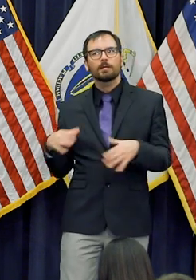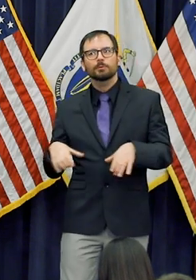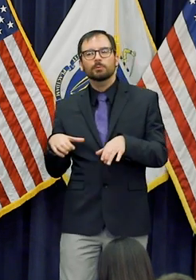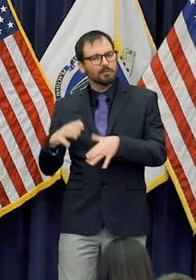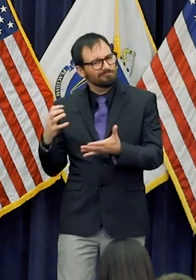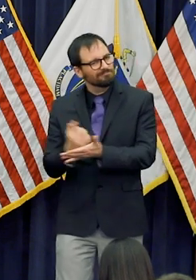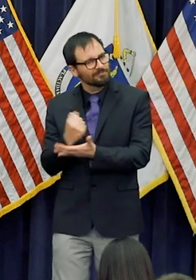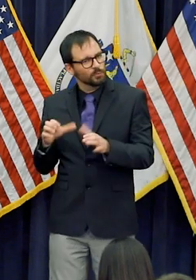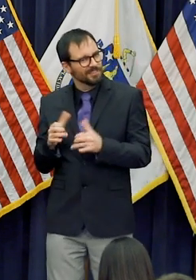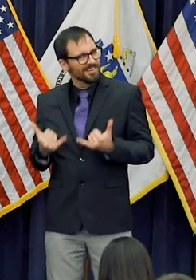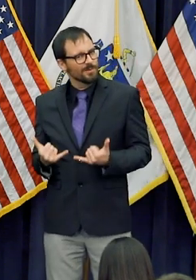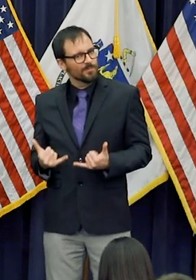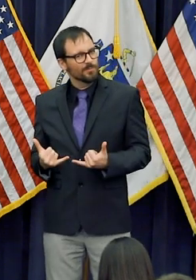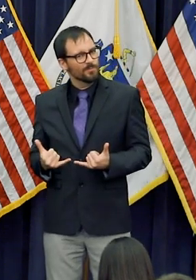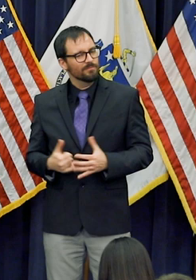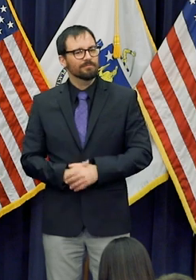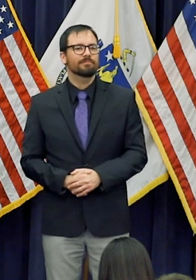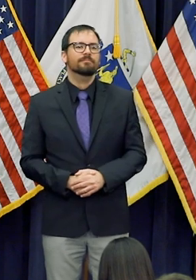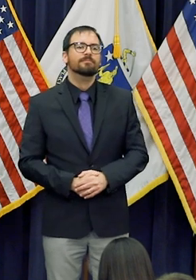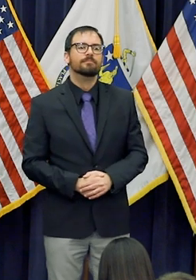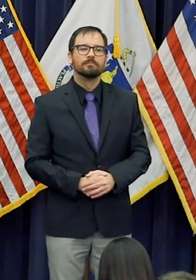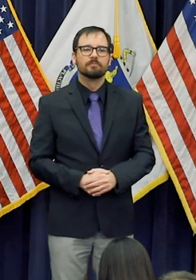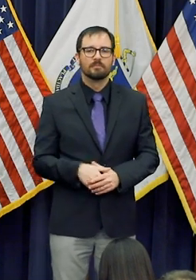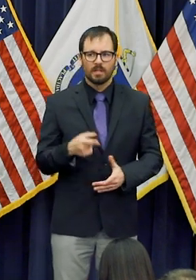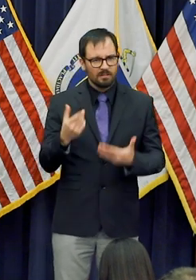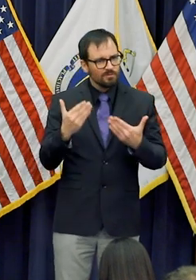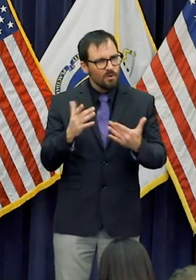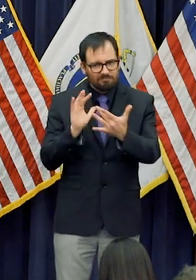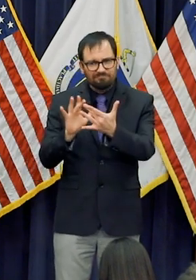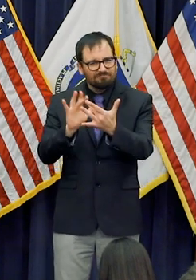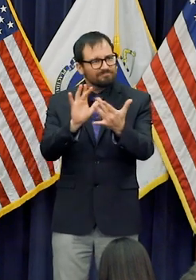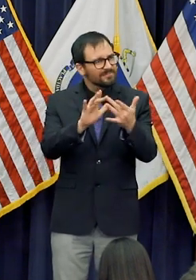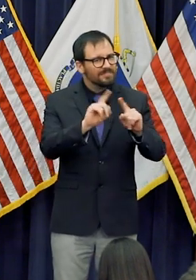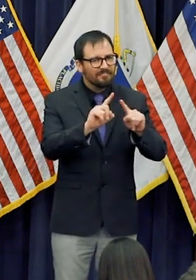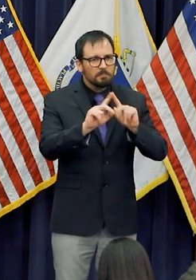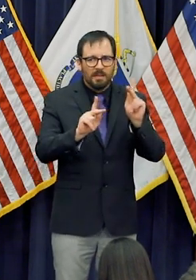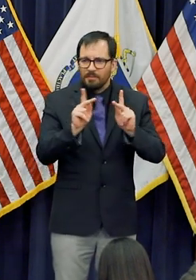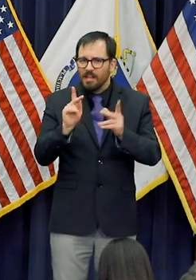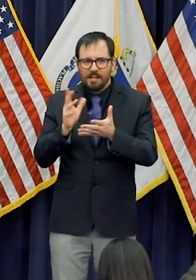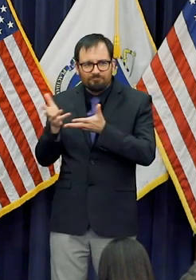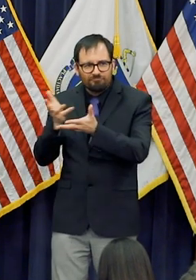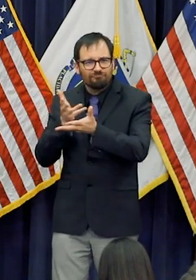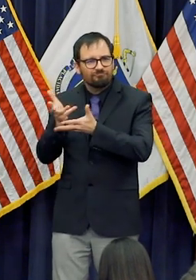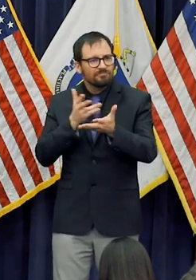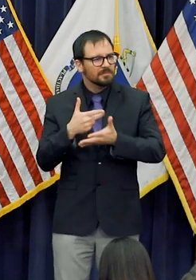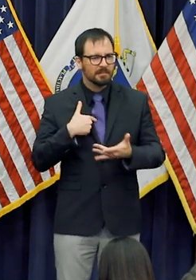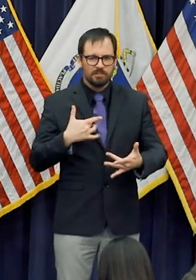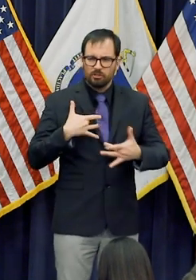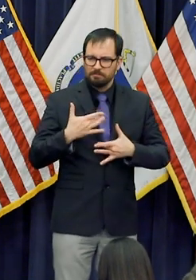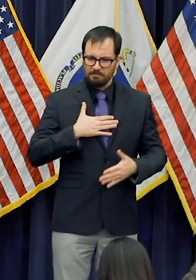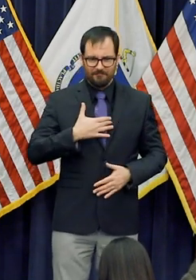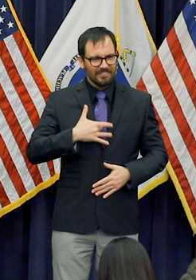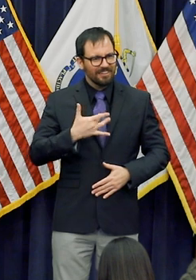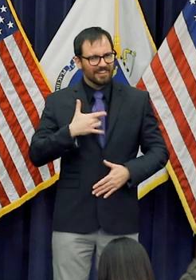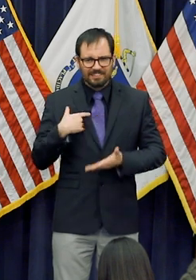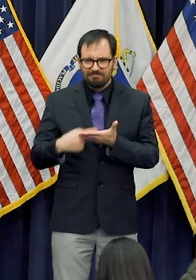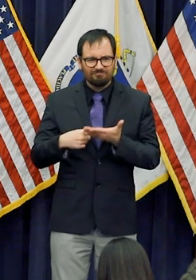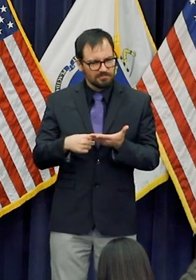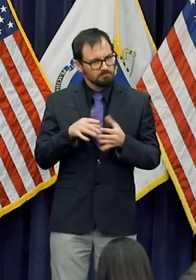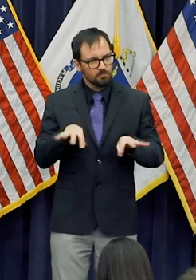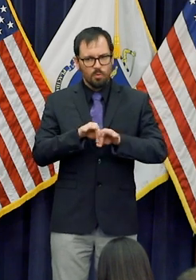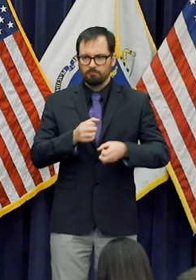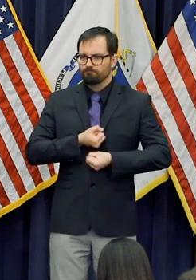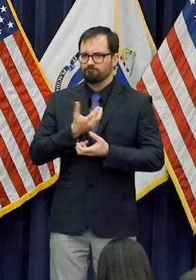Talk with people you trust about your concerns and how you are feeling. It's very important to reduce stress in yourself and